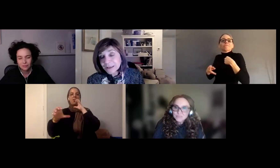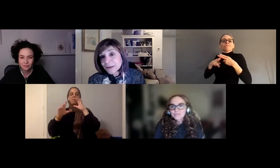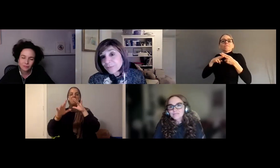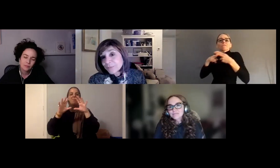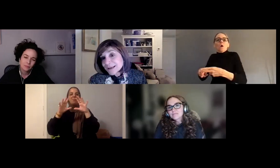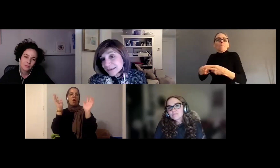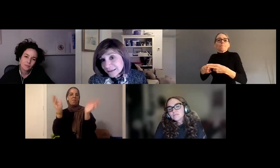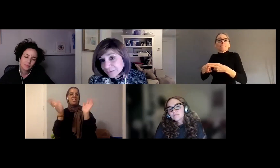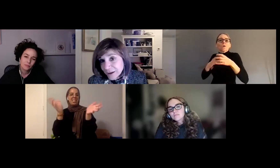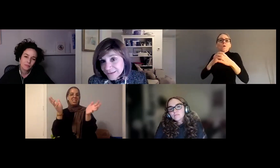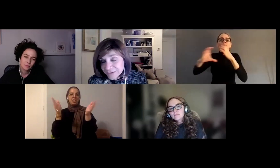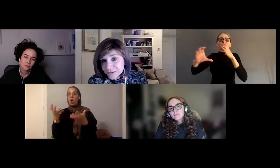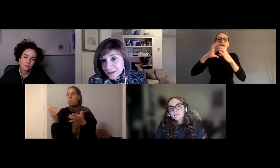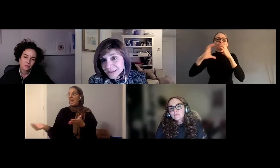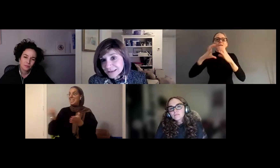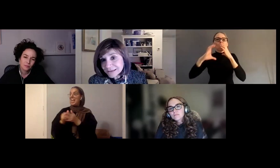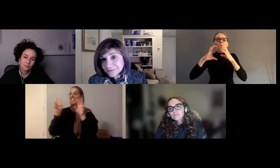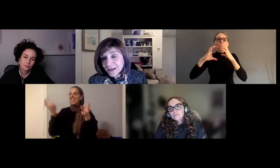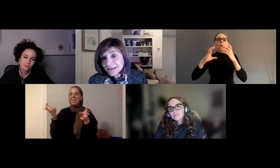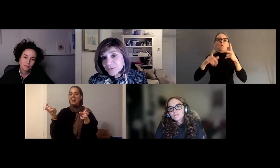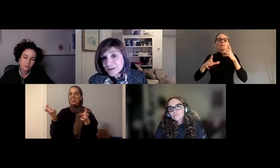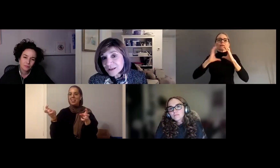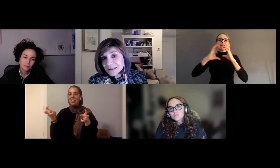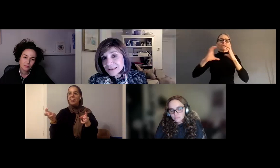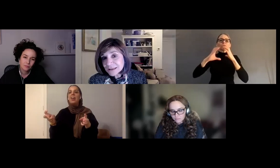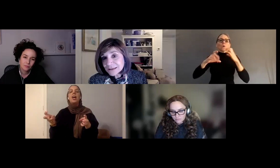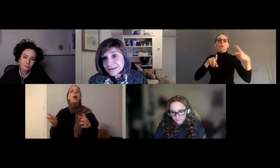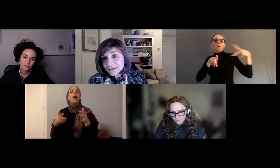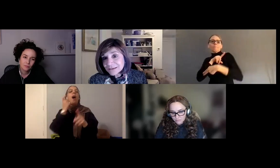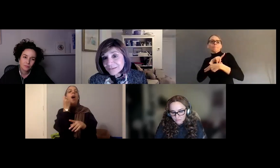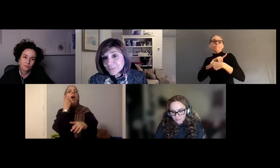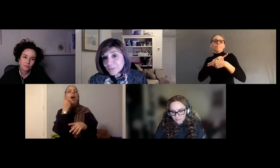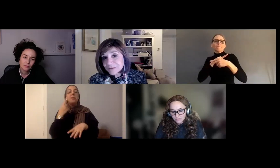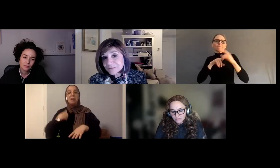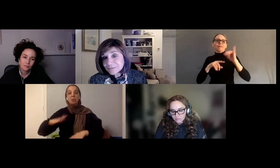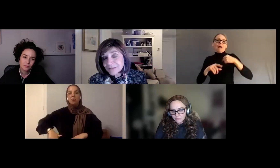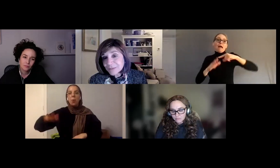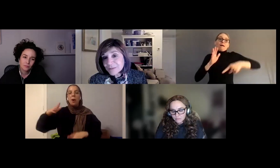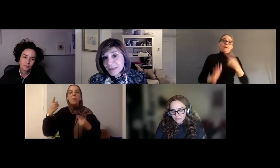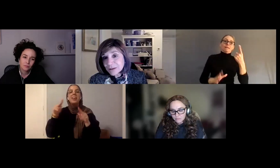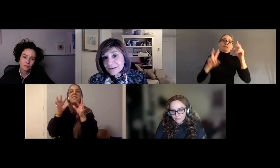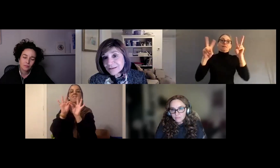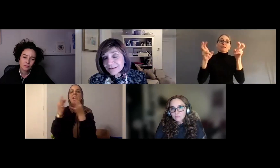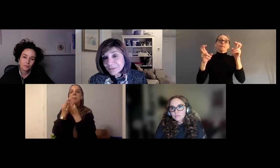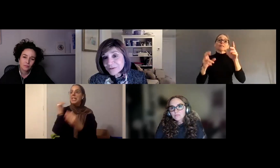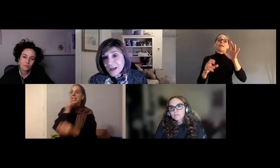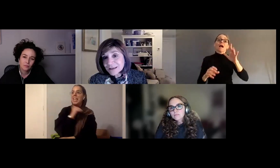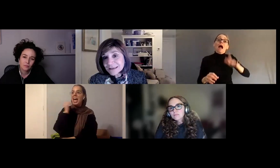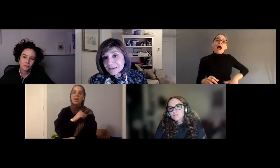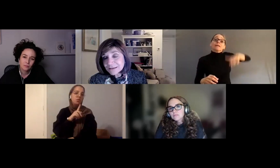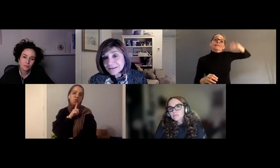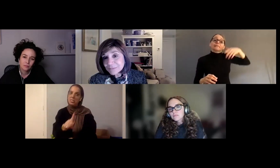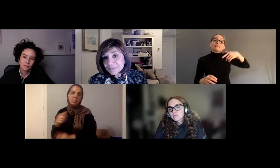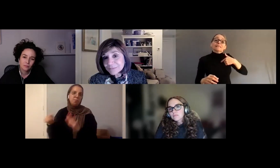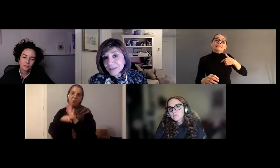But basically, the lies are toxic. The lies were toxic when I was a baby. They were